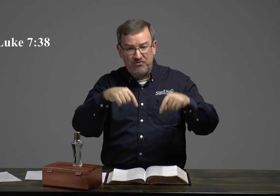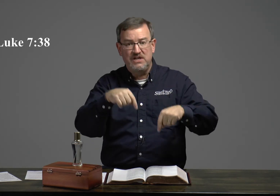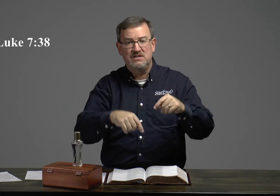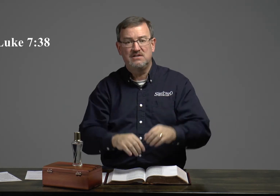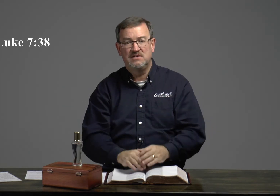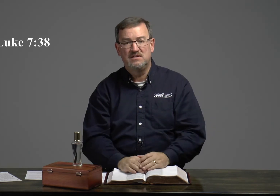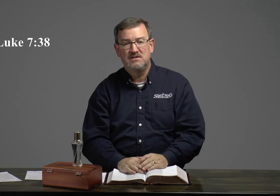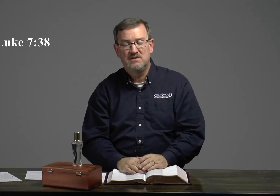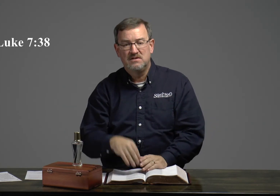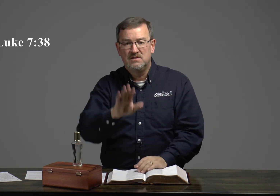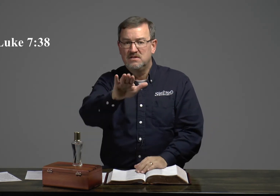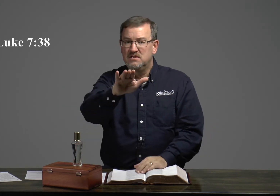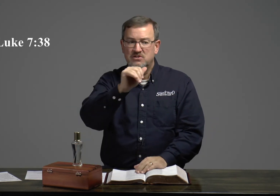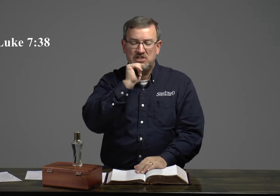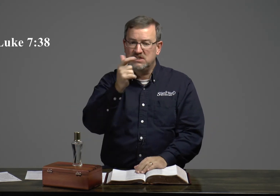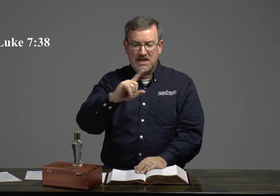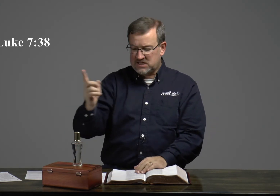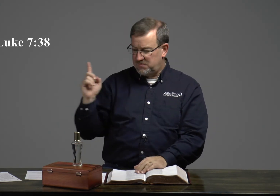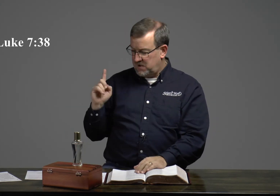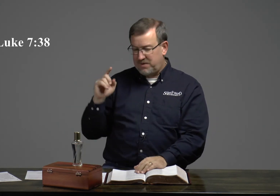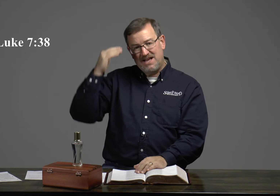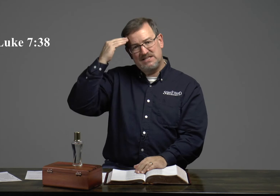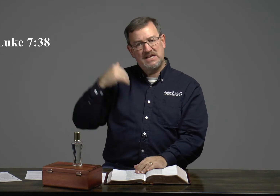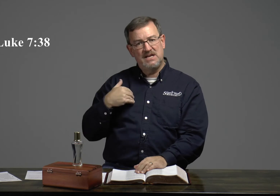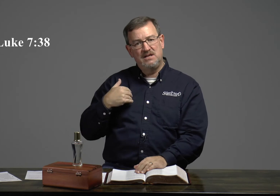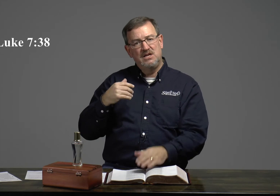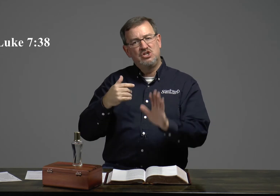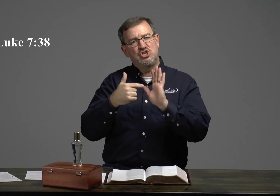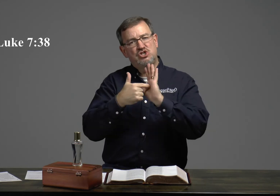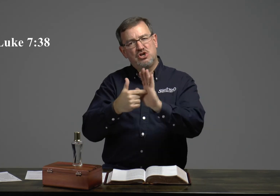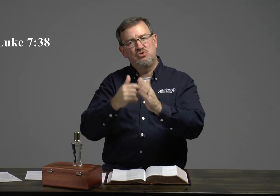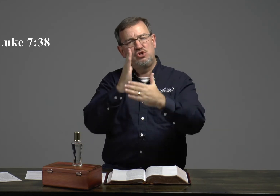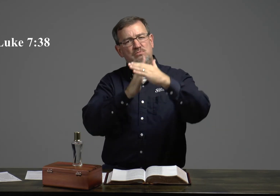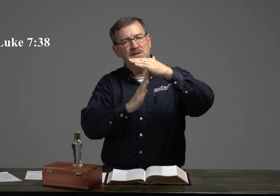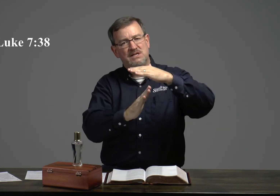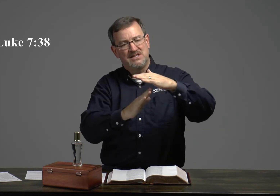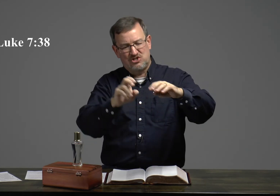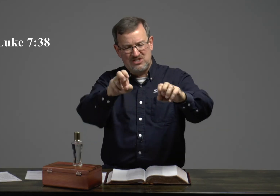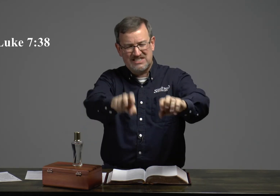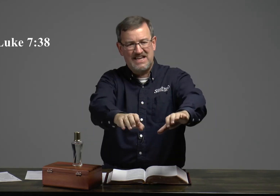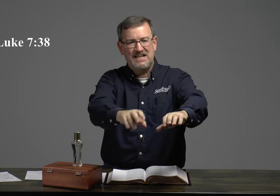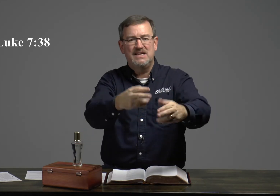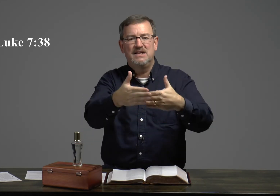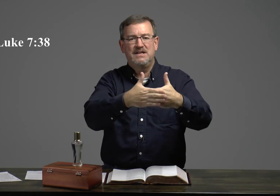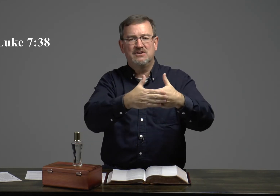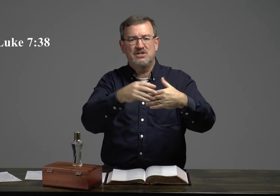feet. She did not come up by his head. She showed humility. She stayed near